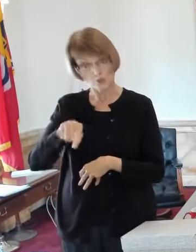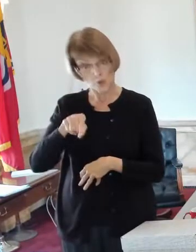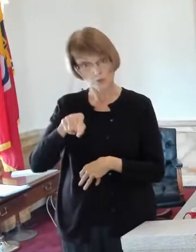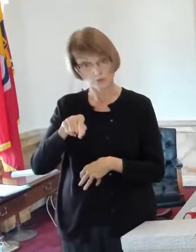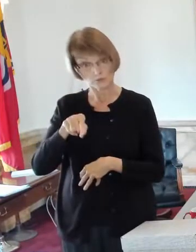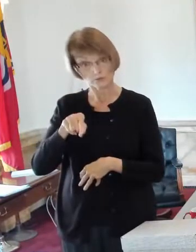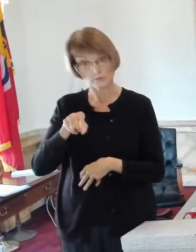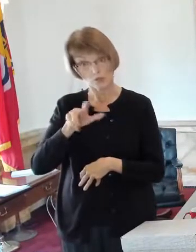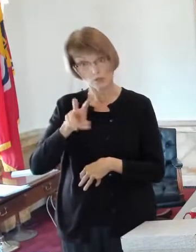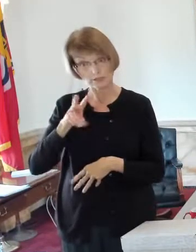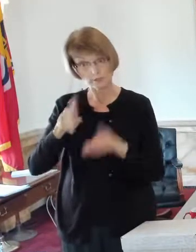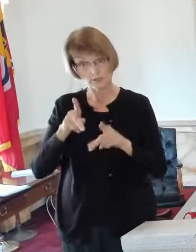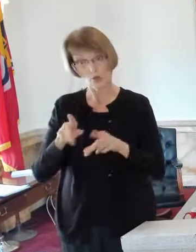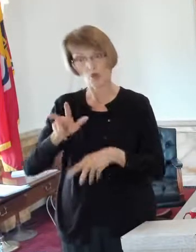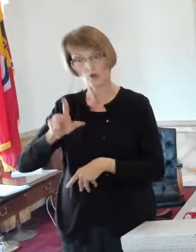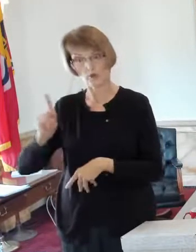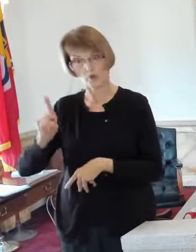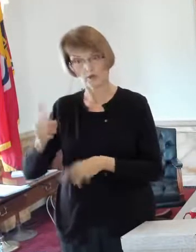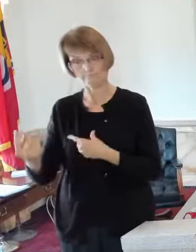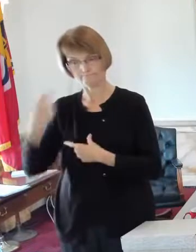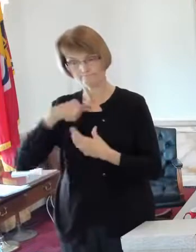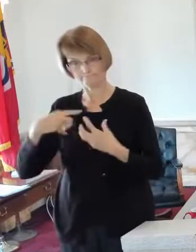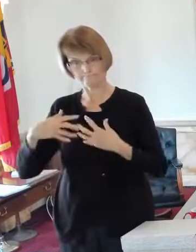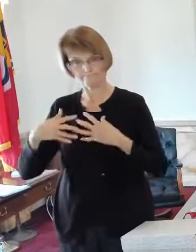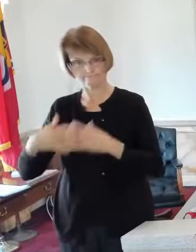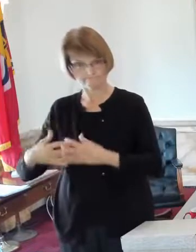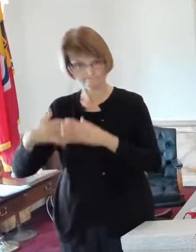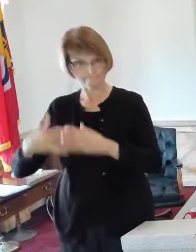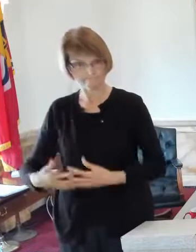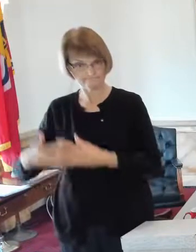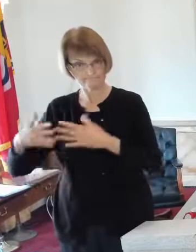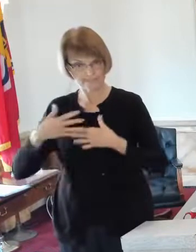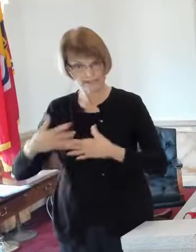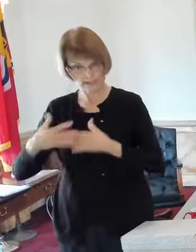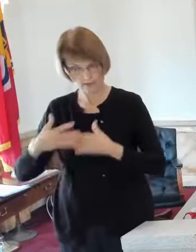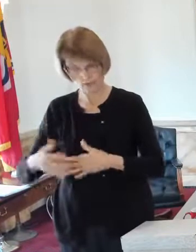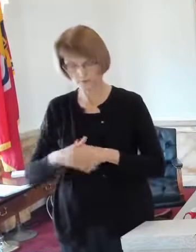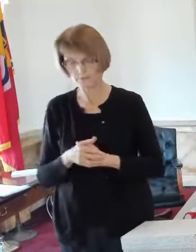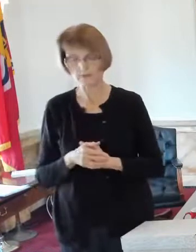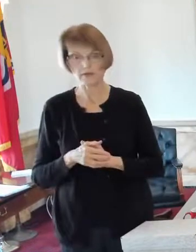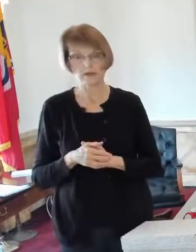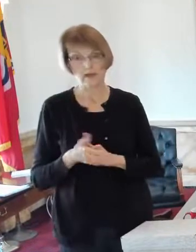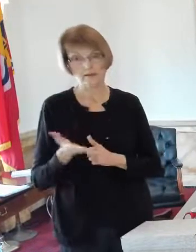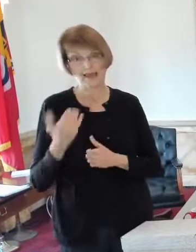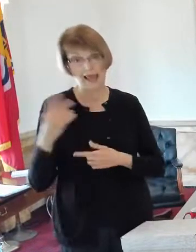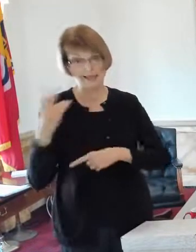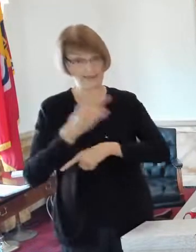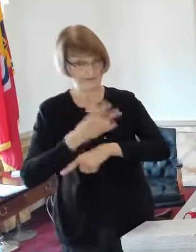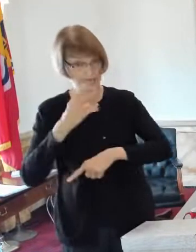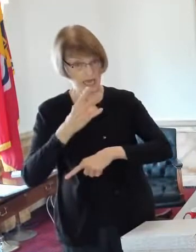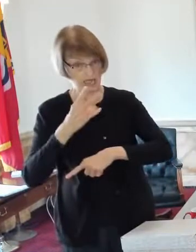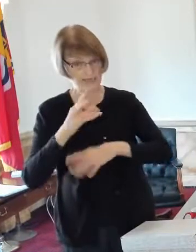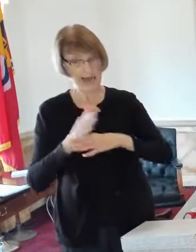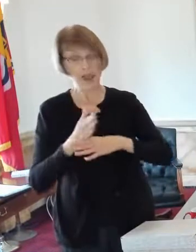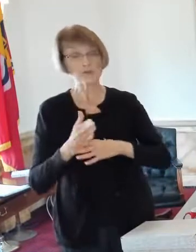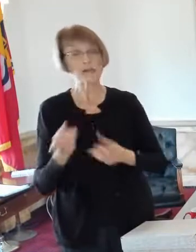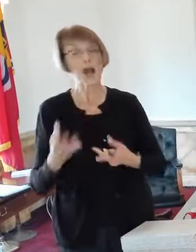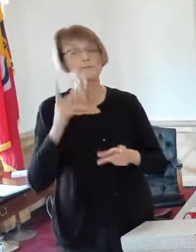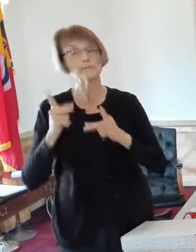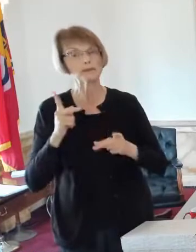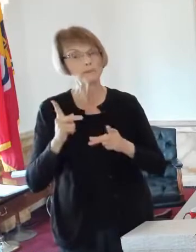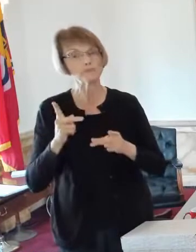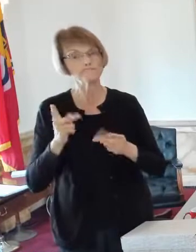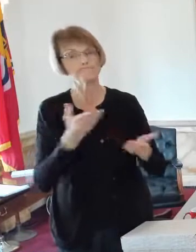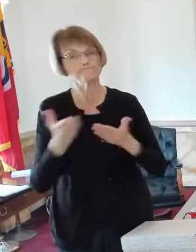on ventilators. The average number of people over the last 7 days that have been admitted to one